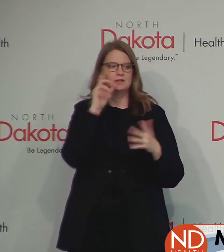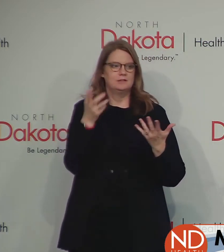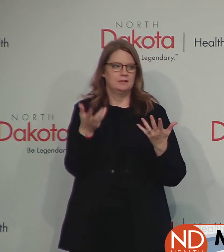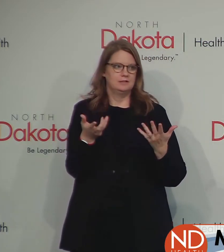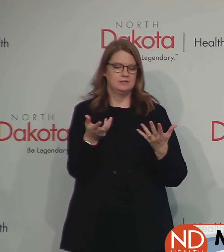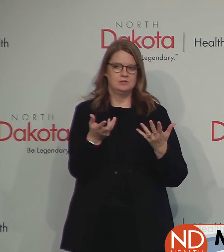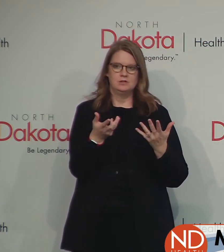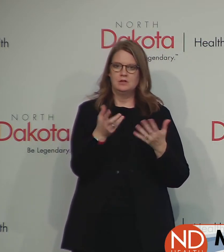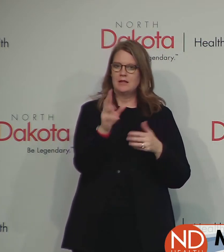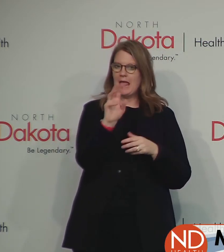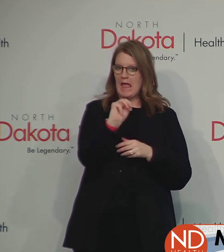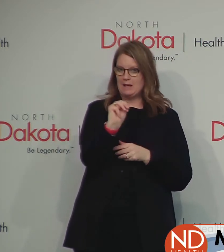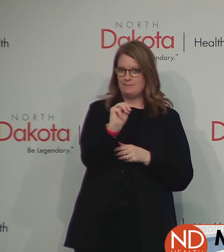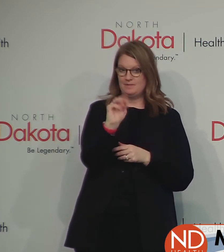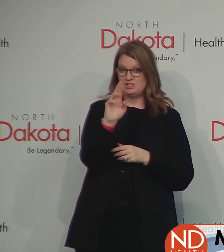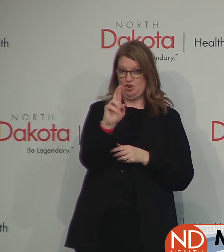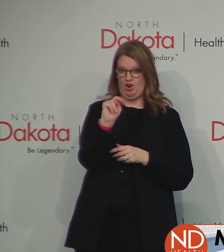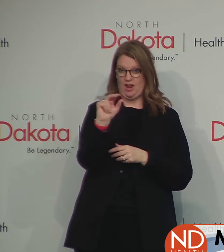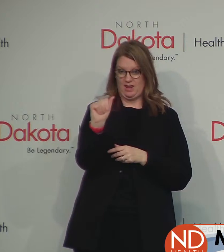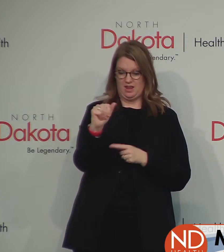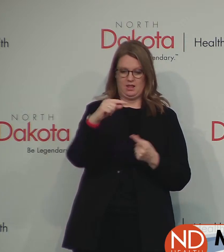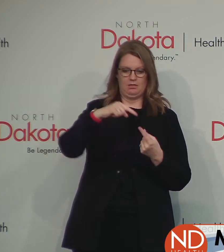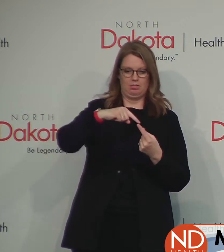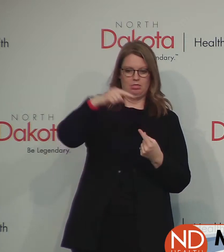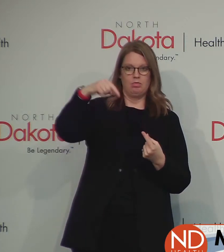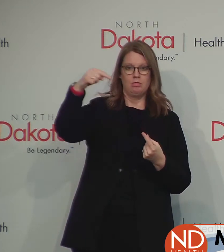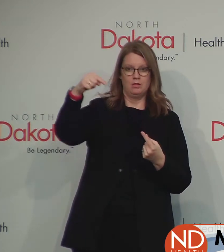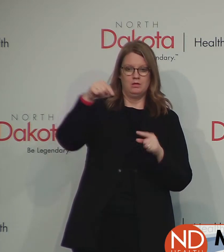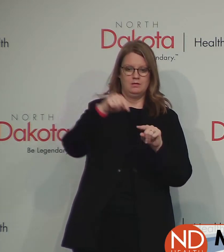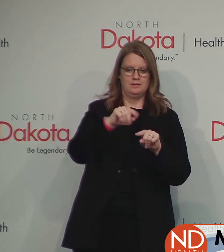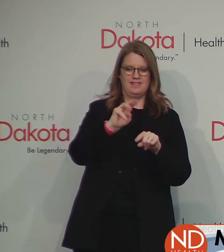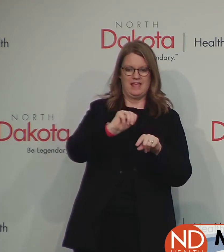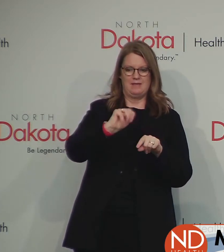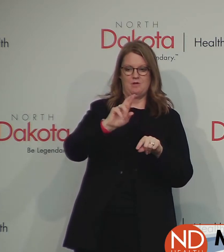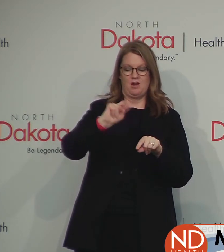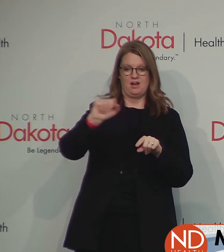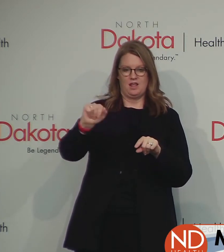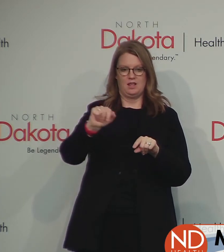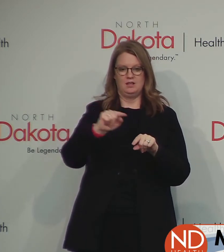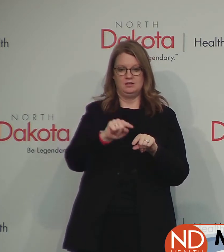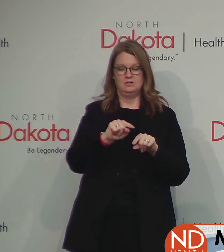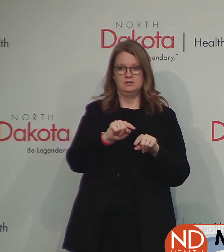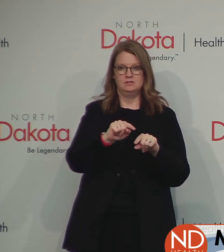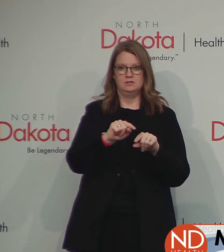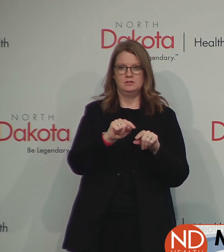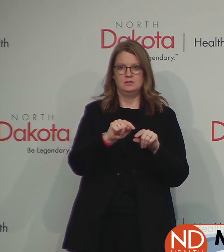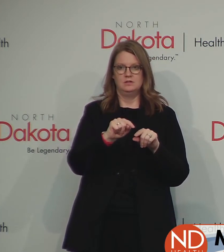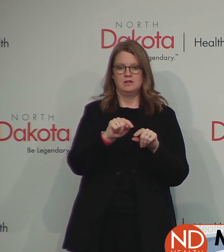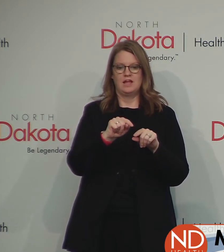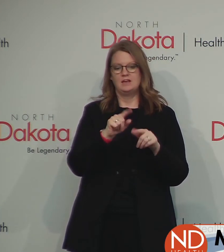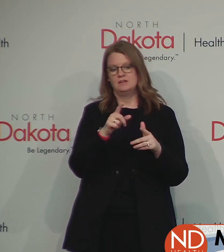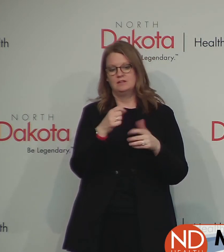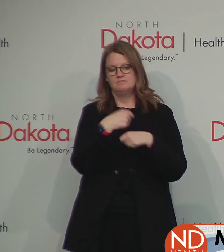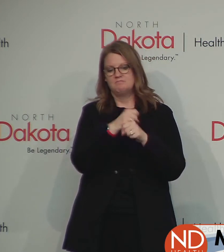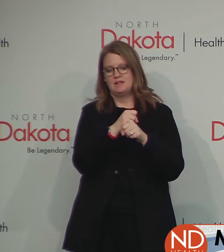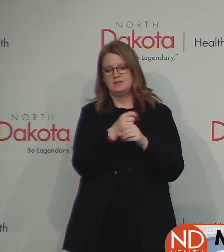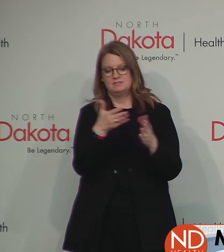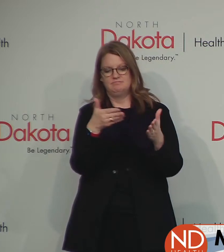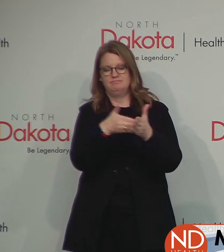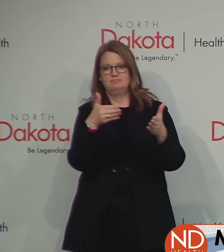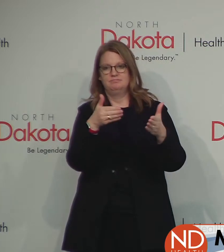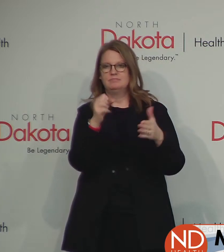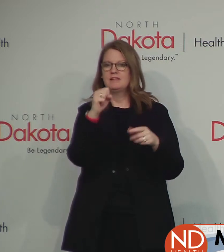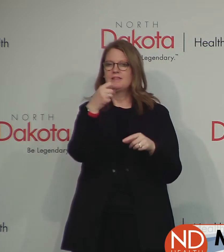basically messenger RNA to present the spike protein, and your body creates antibodies then to that